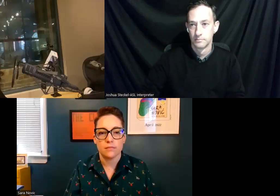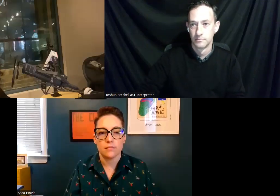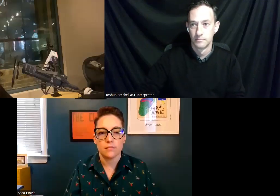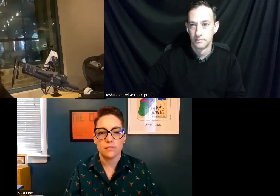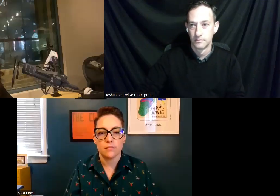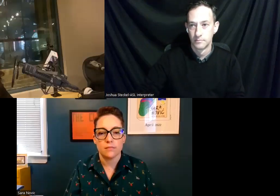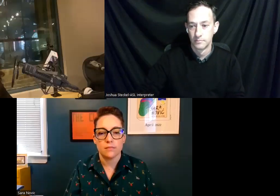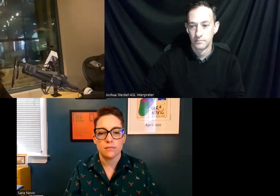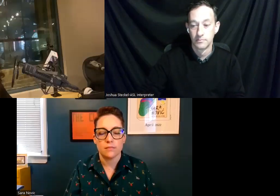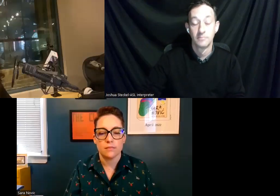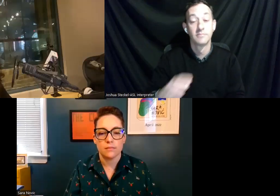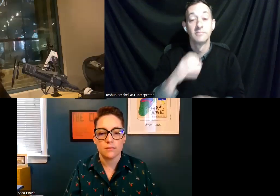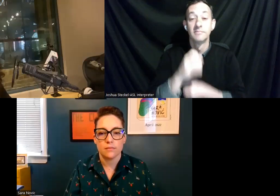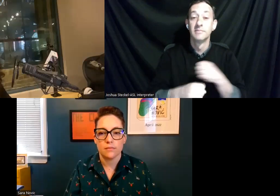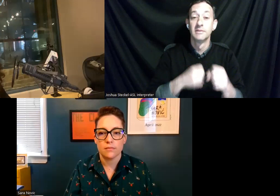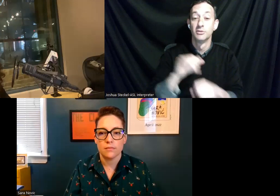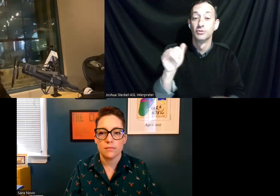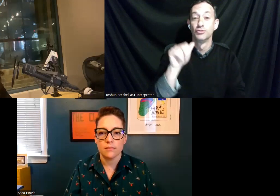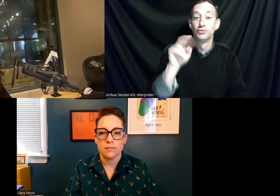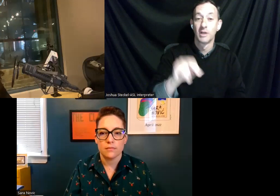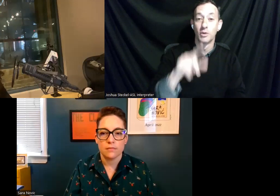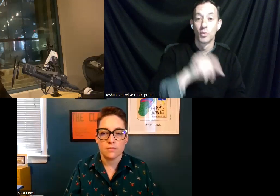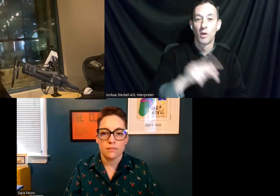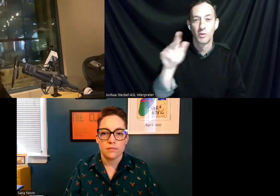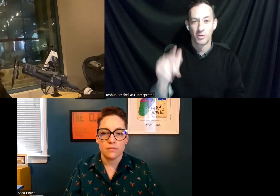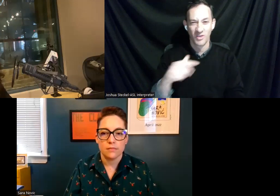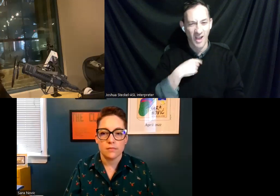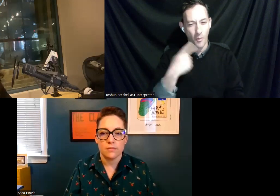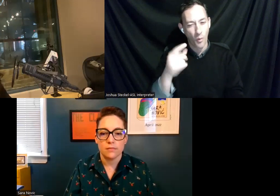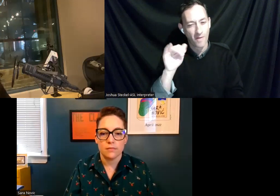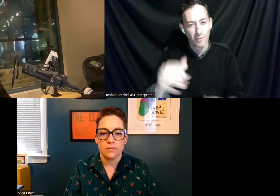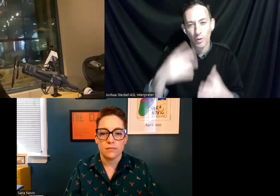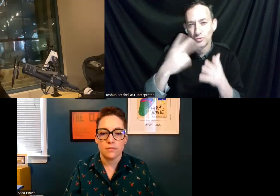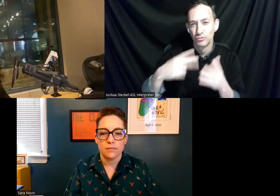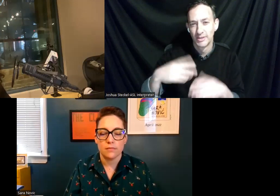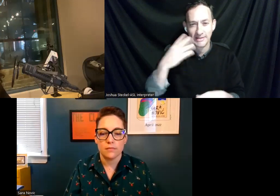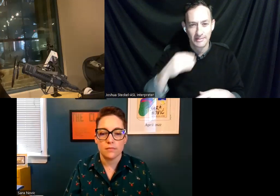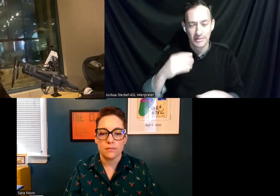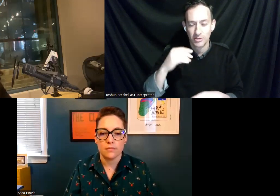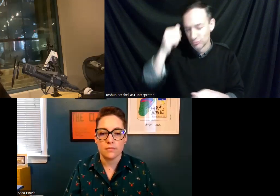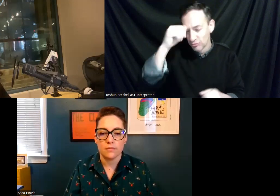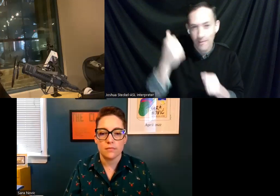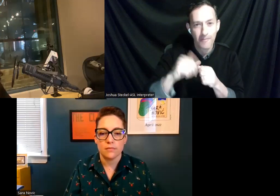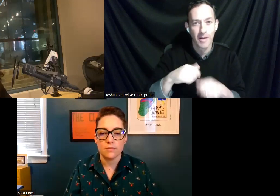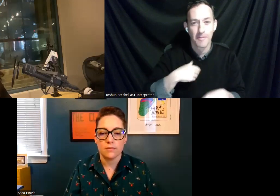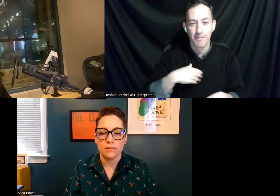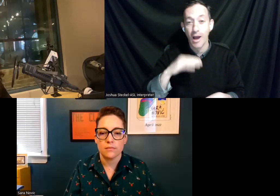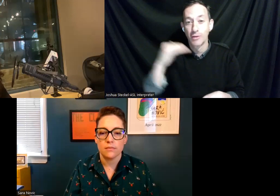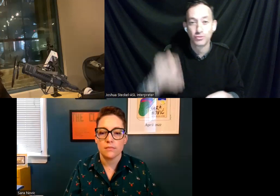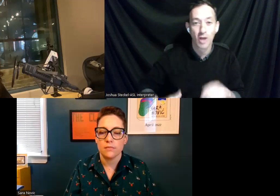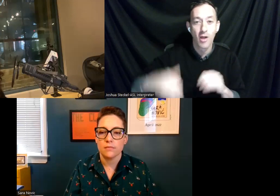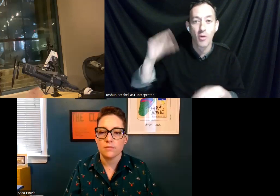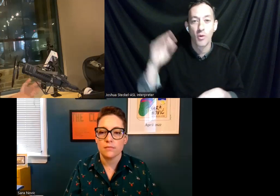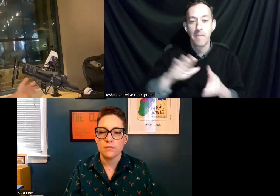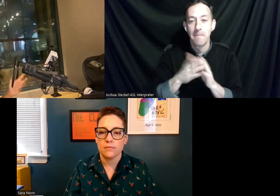February 2023, I had one of those reading experiences that reminded me of my childhood bookworm days, when I'd